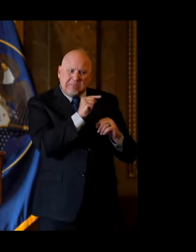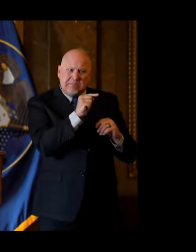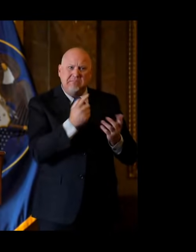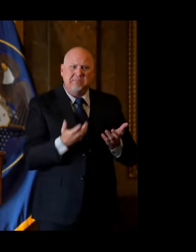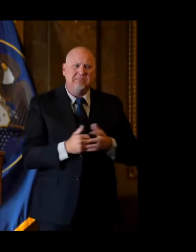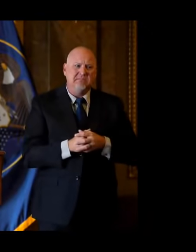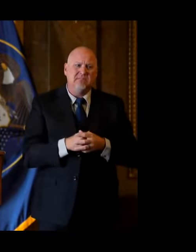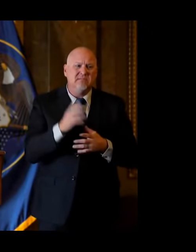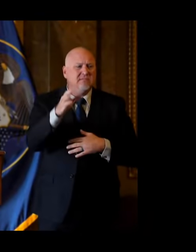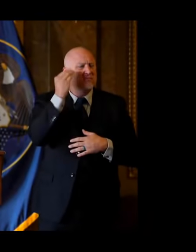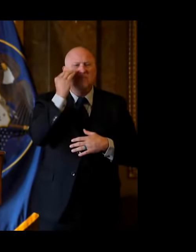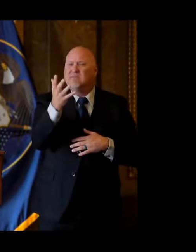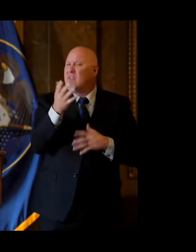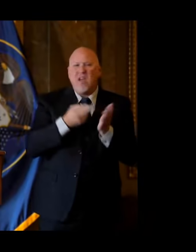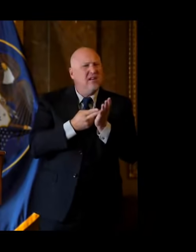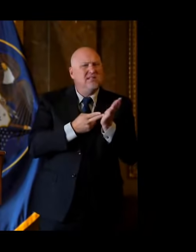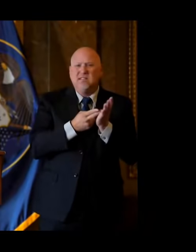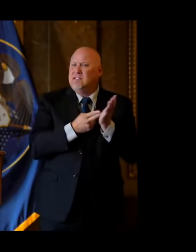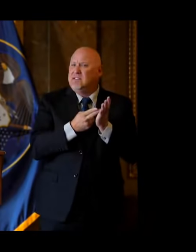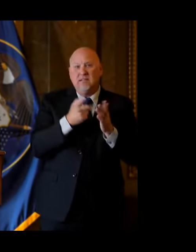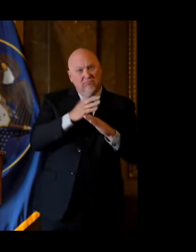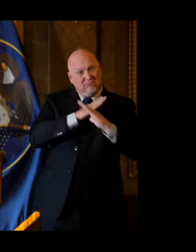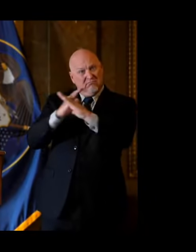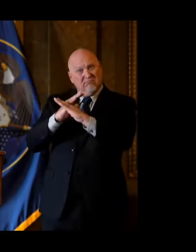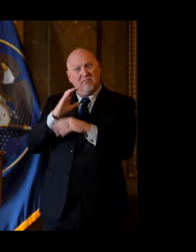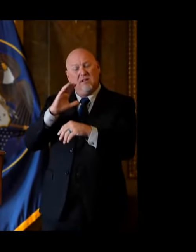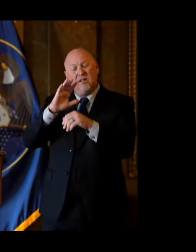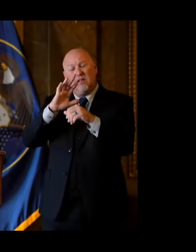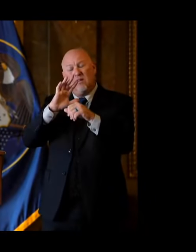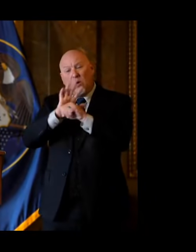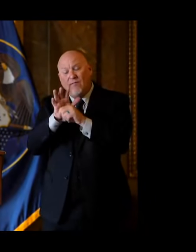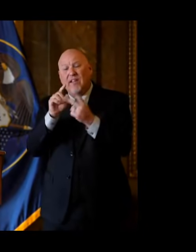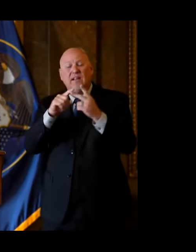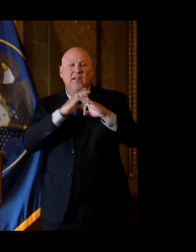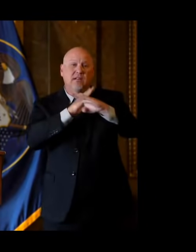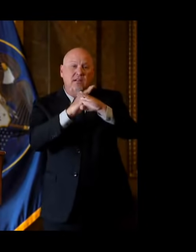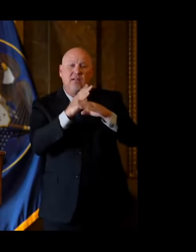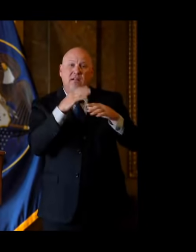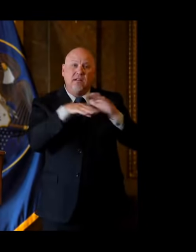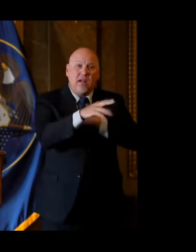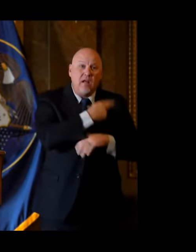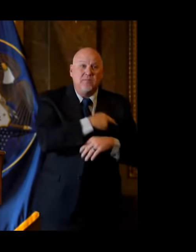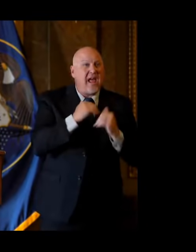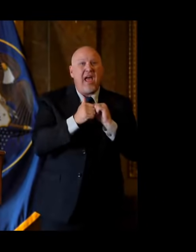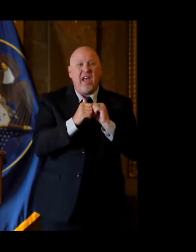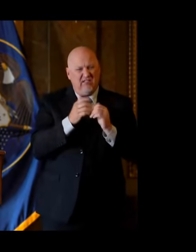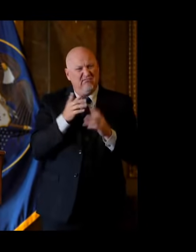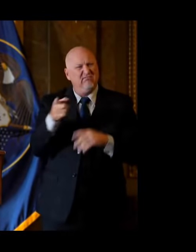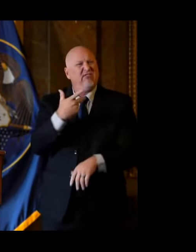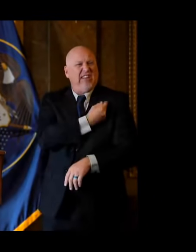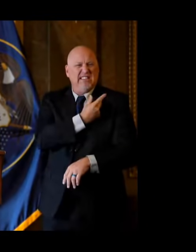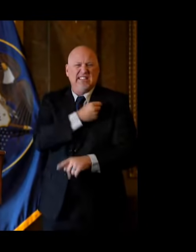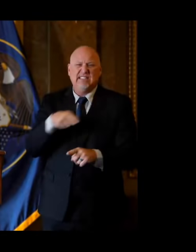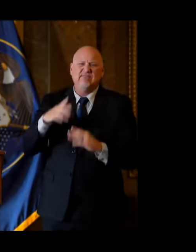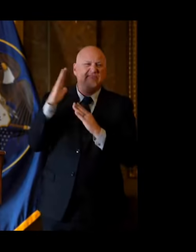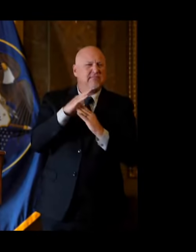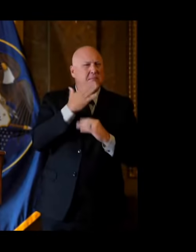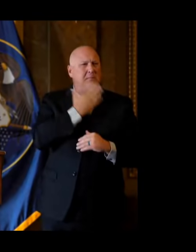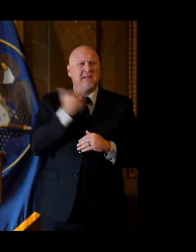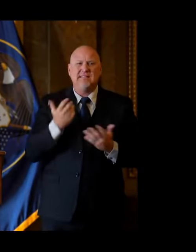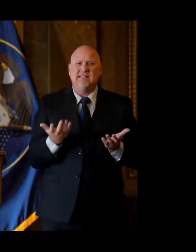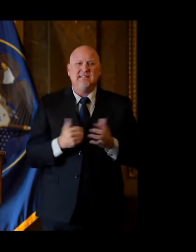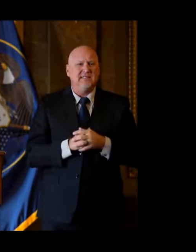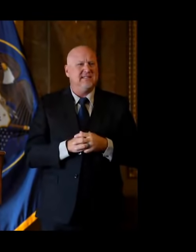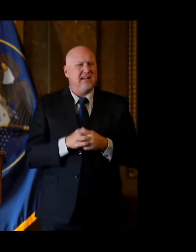to prevent death. And we are encouraged by the numbers of people that have been vaccinated. However, we remain very